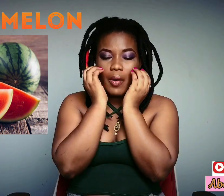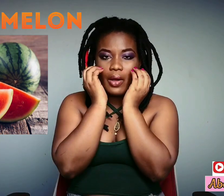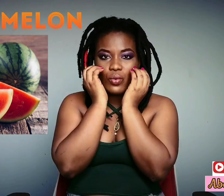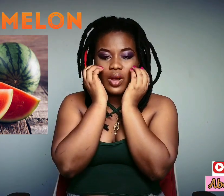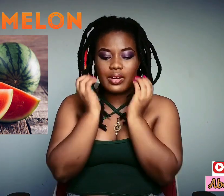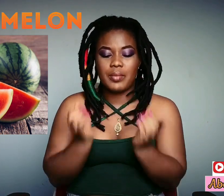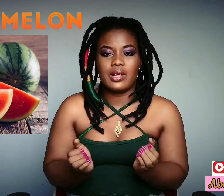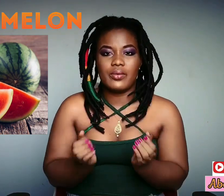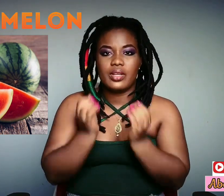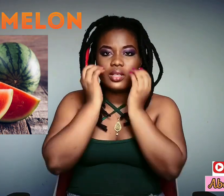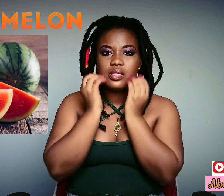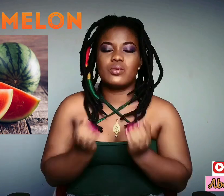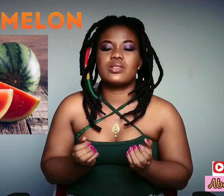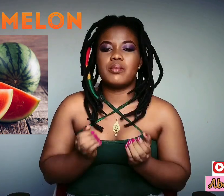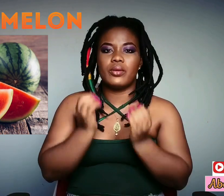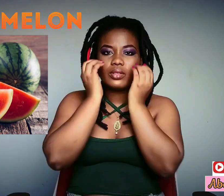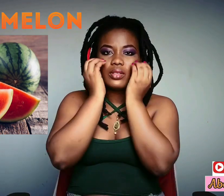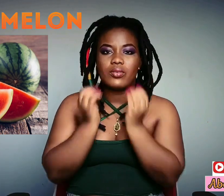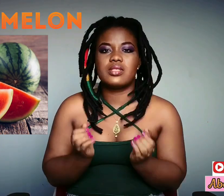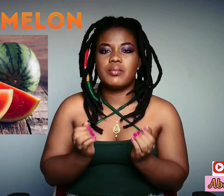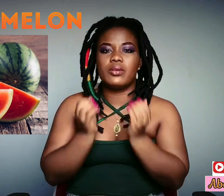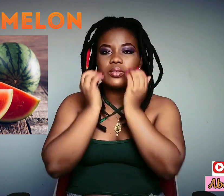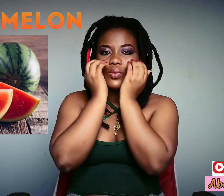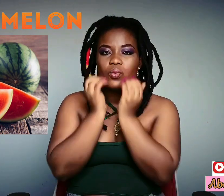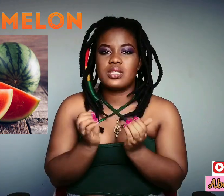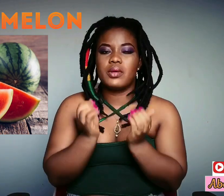the bar no not that bad down into watermelon